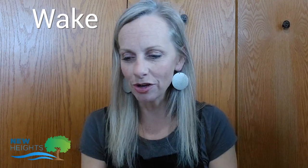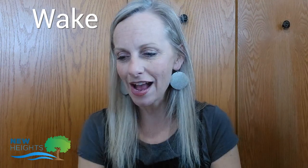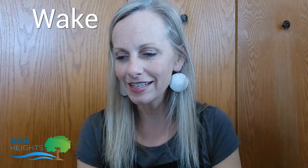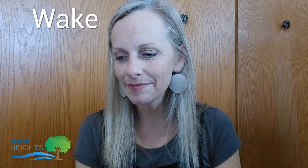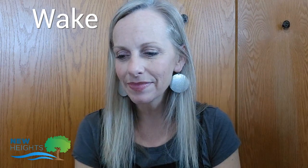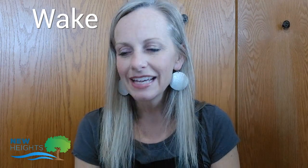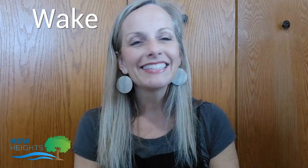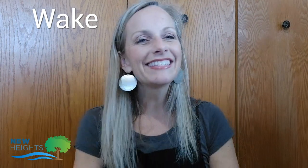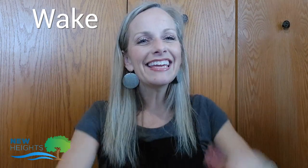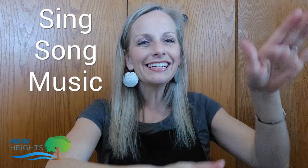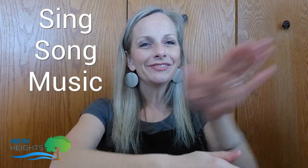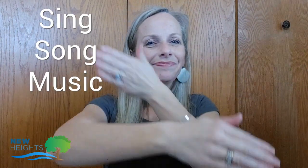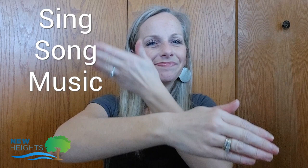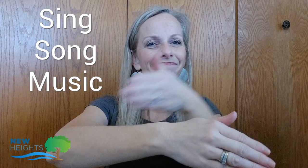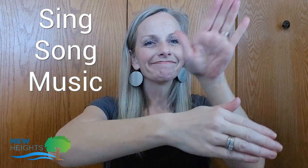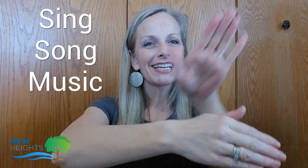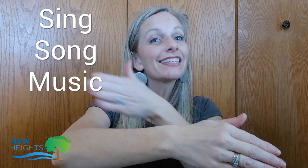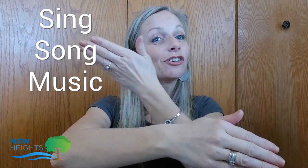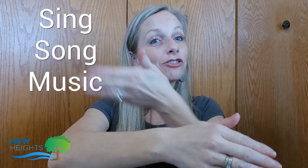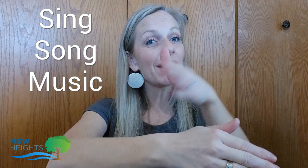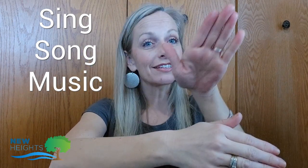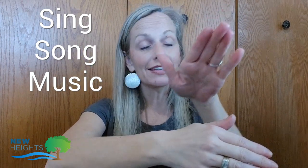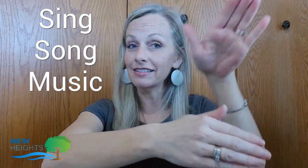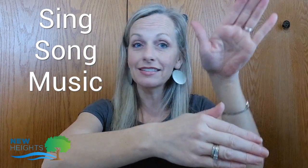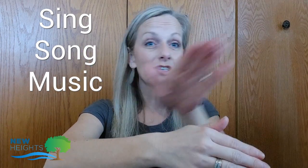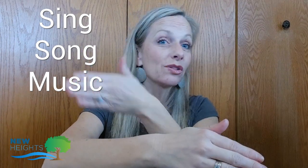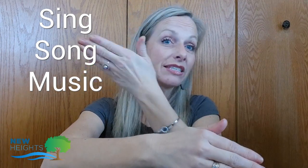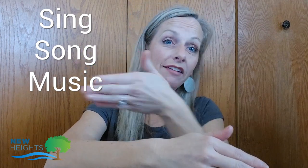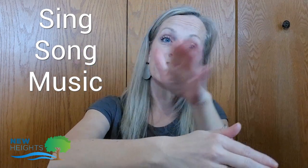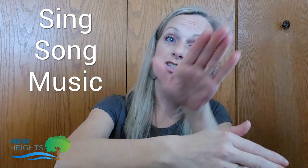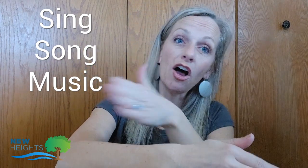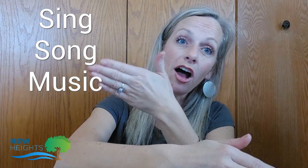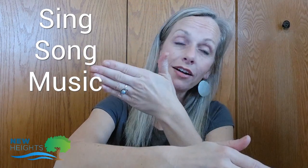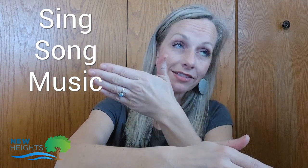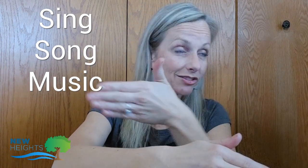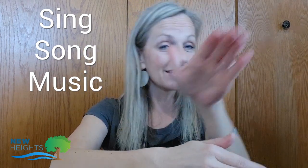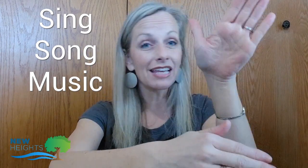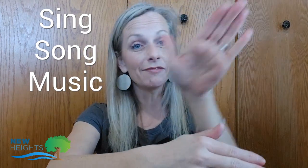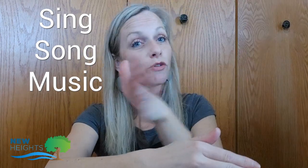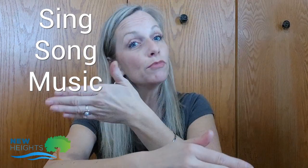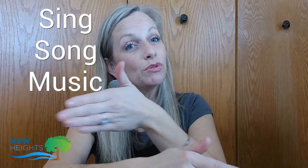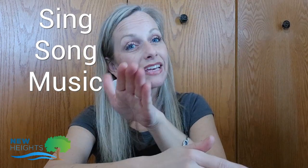your eyes. Sing. It's like you're directing. This is also the sign for song. It's also the sign for music.